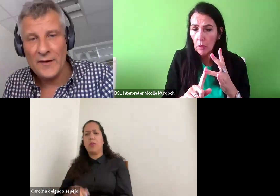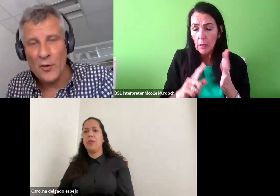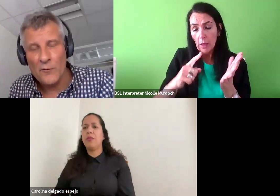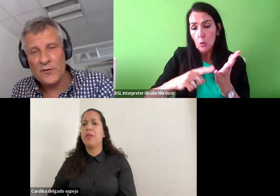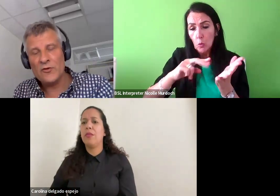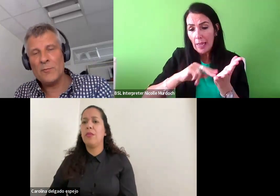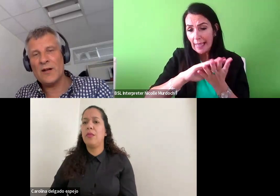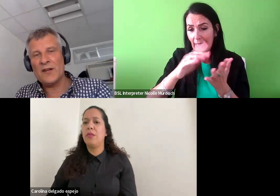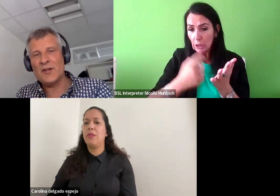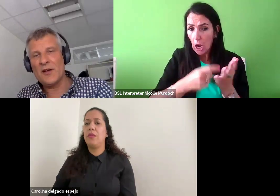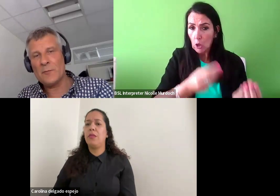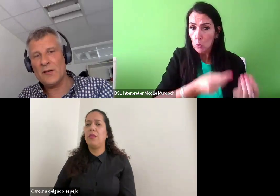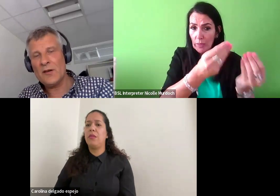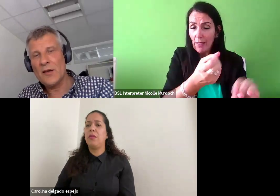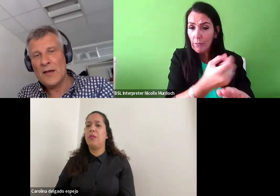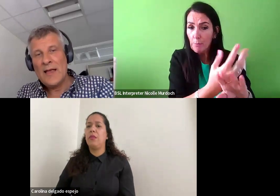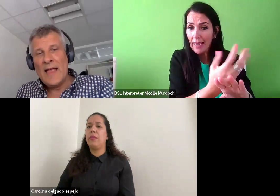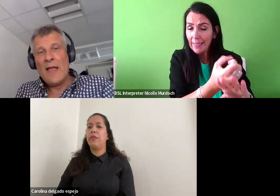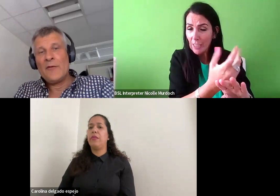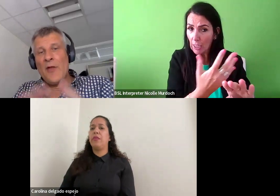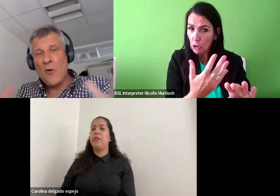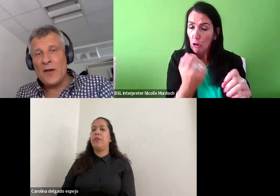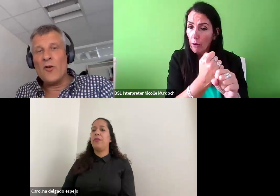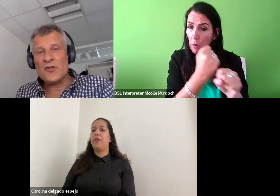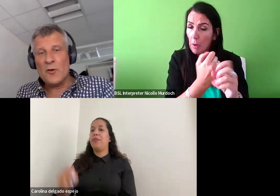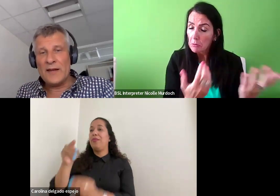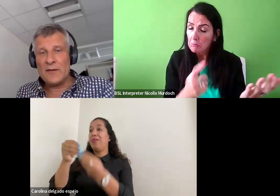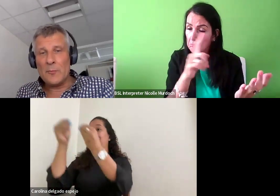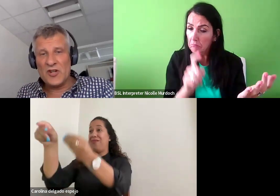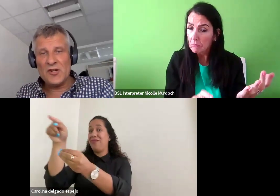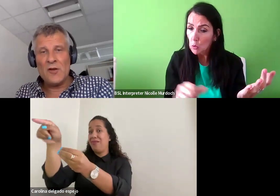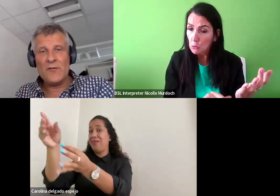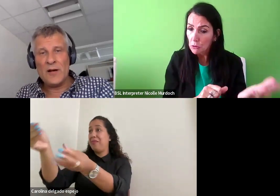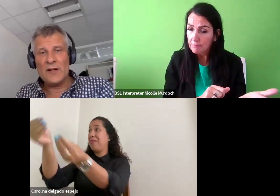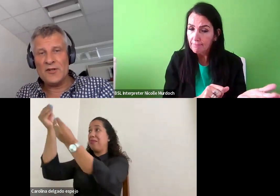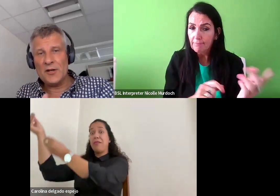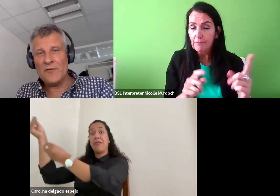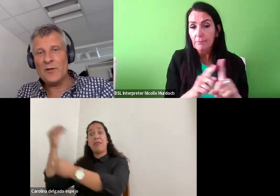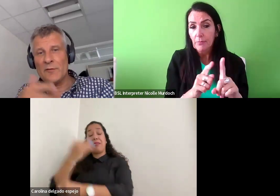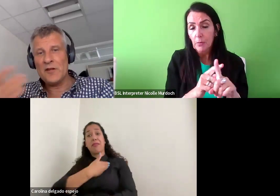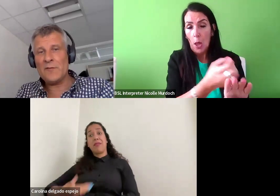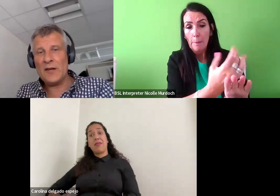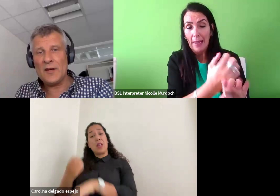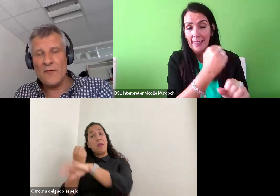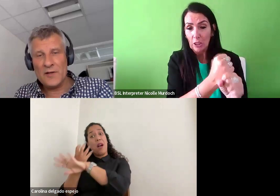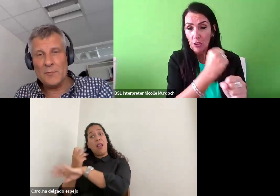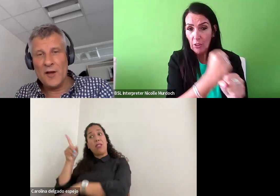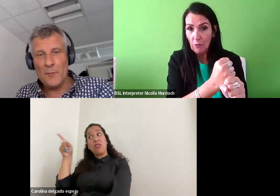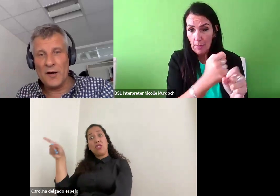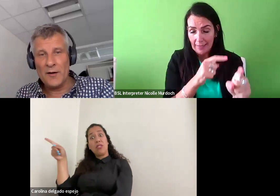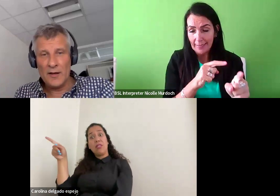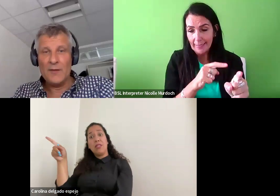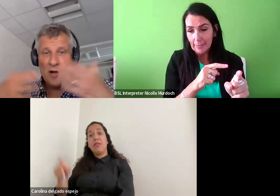UNHCR to hand it over to the Bangladeshi government? Knowing also that the position of the Bangladeshi government vis-a-vis the government